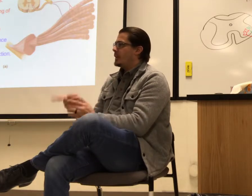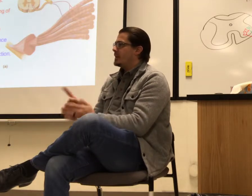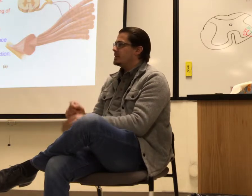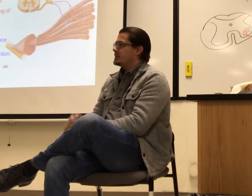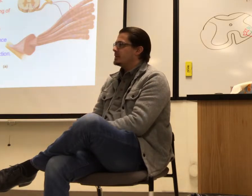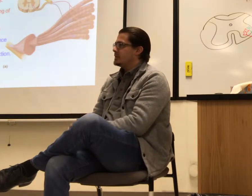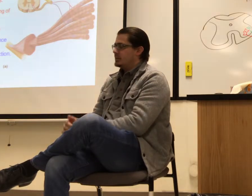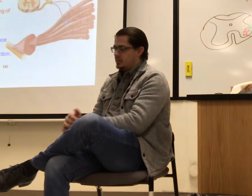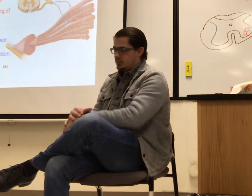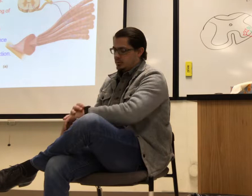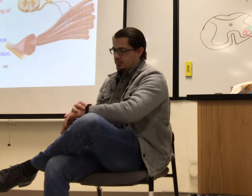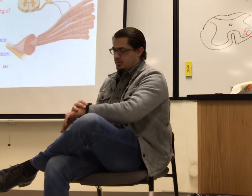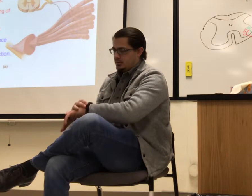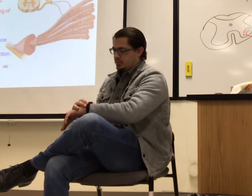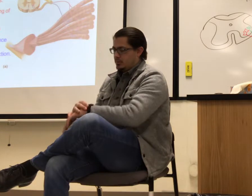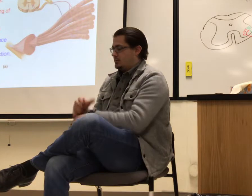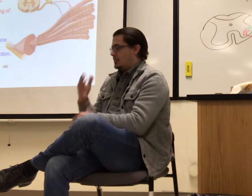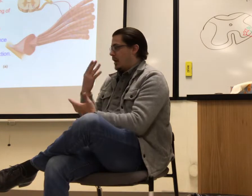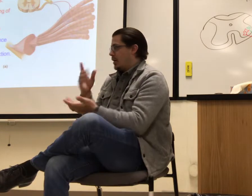First.